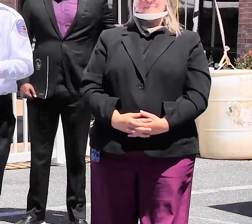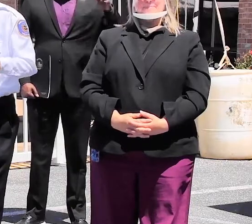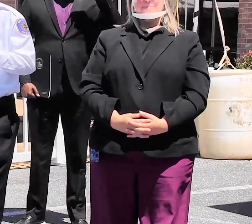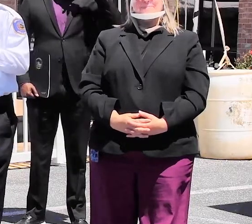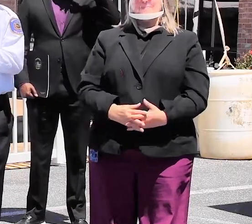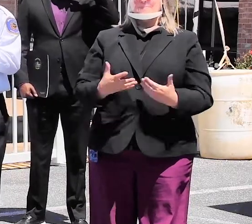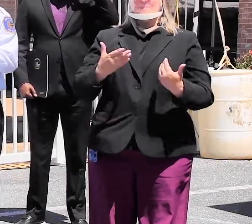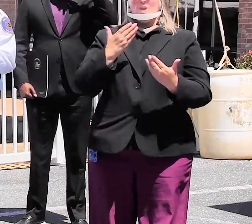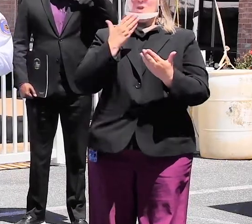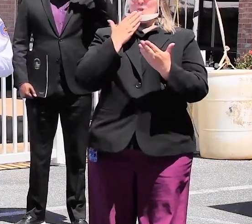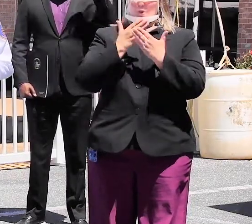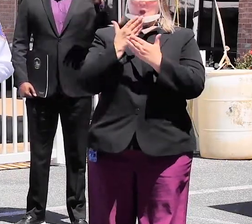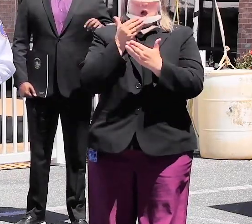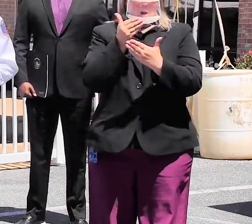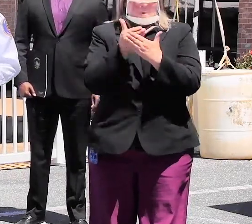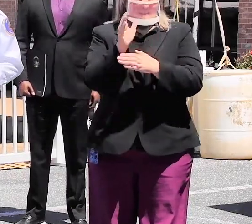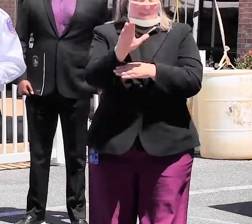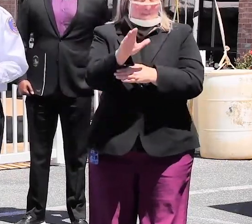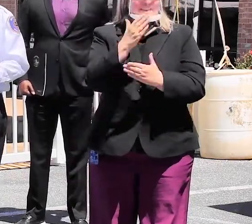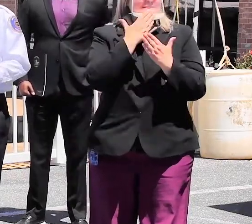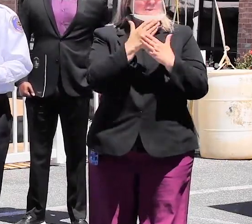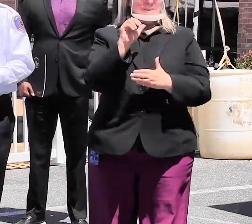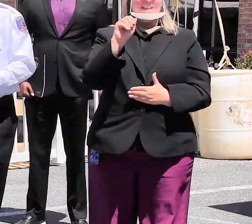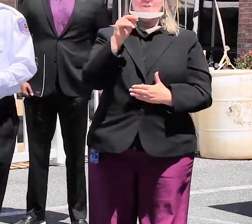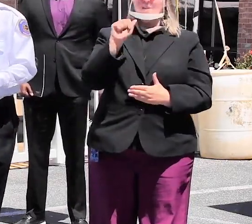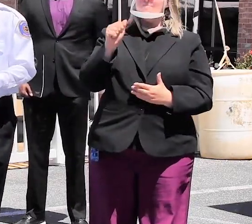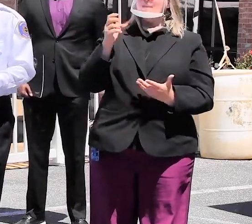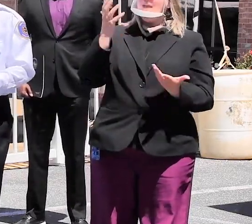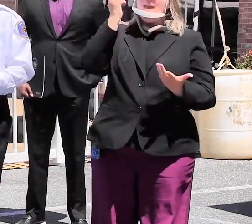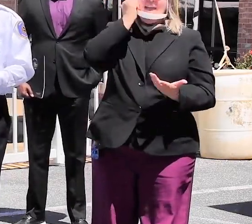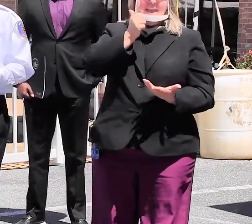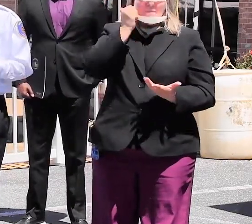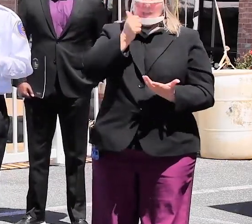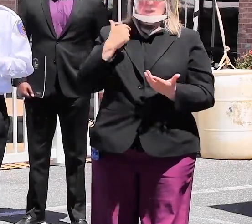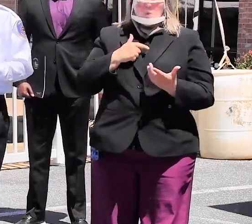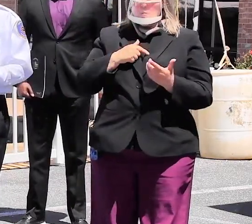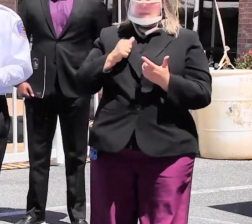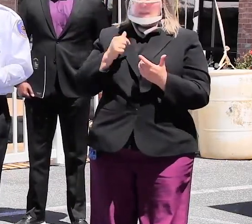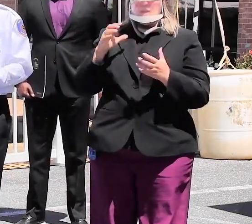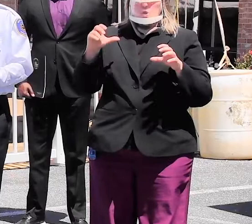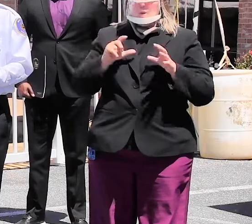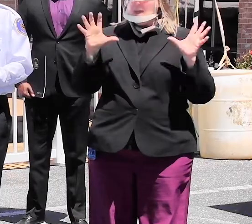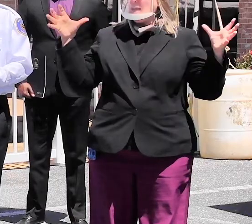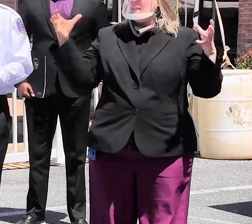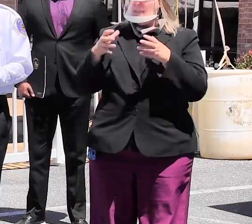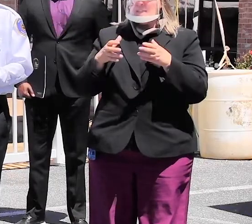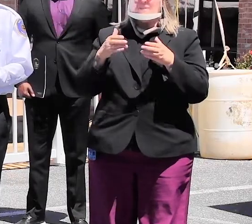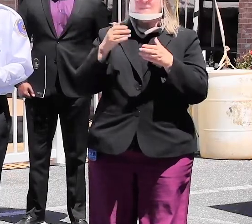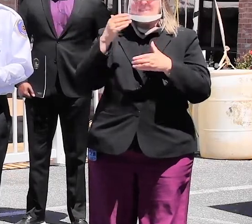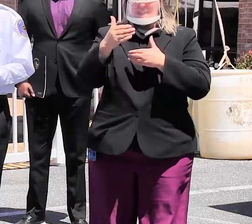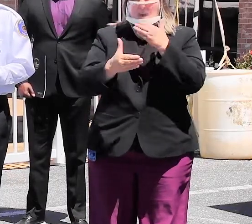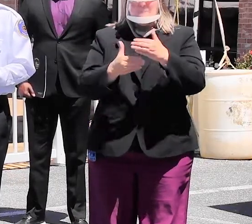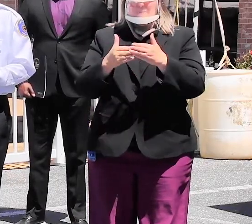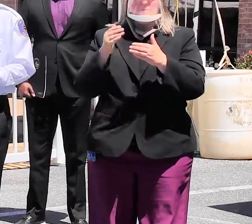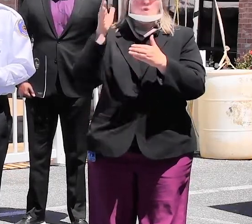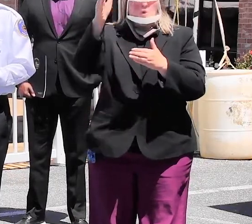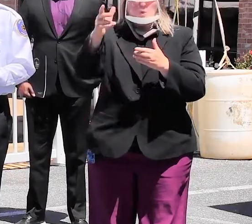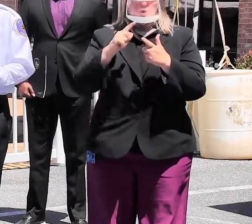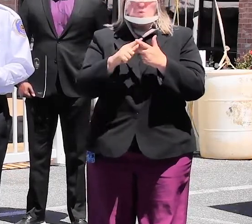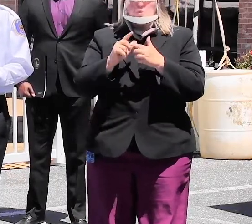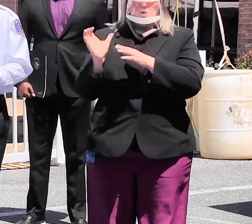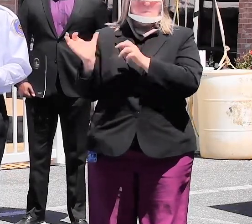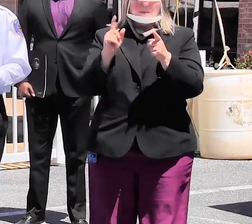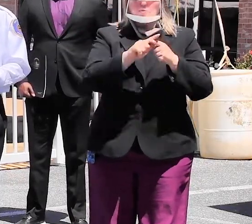Good almost afternoon. Thank you, Angela. Every day, we take a collective step forward in returning to normalcy here in Howard